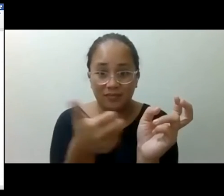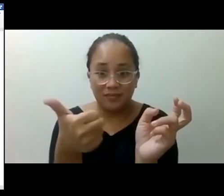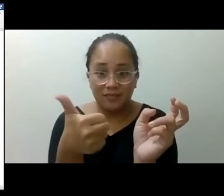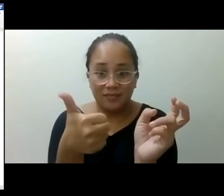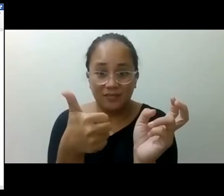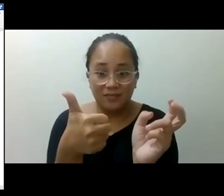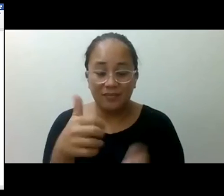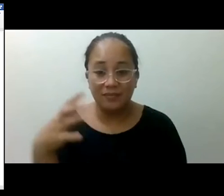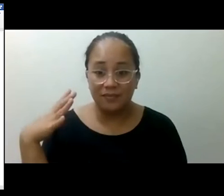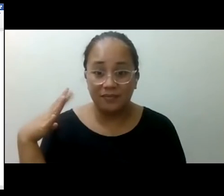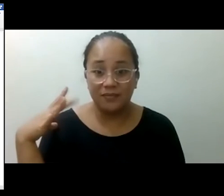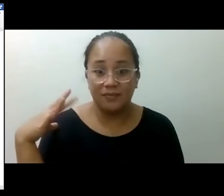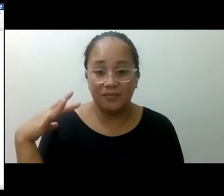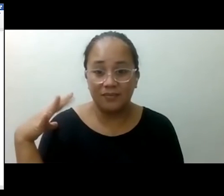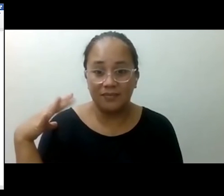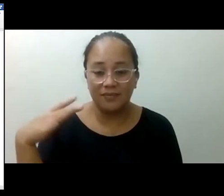Okay.